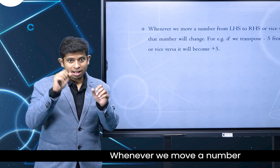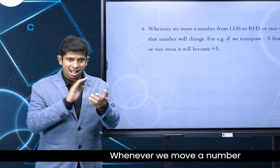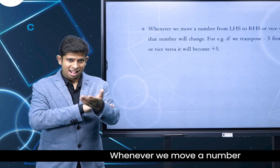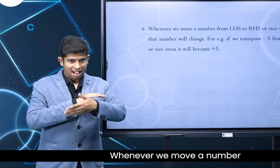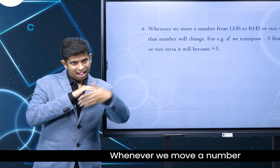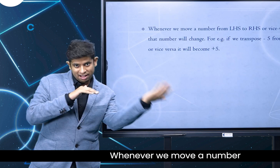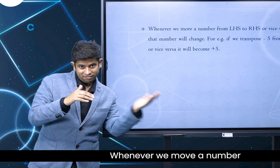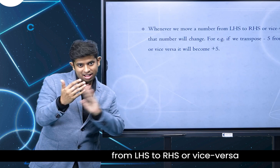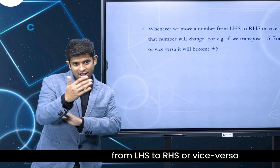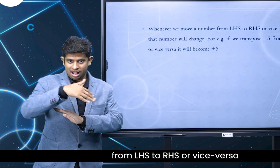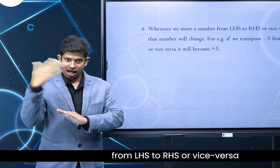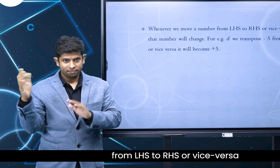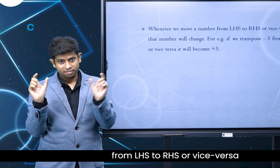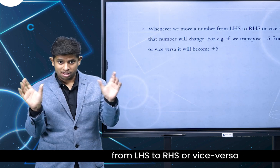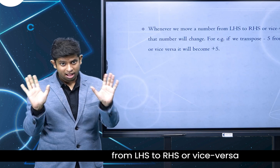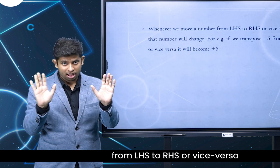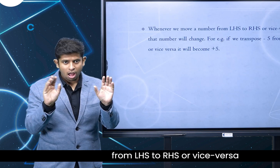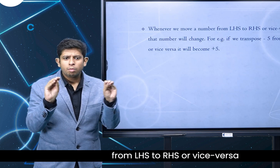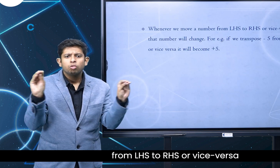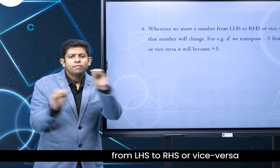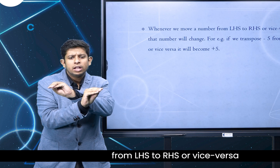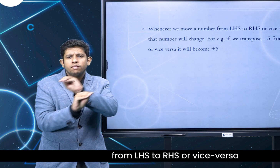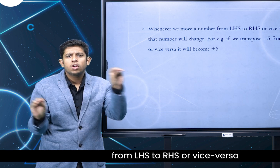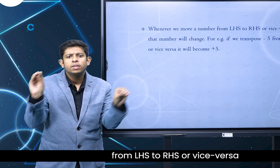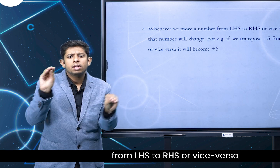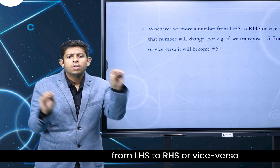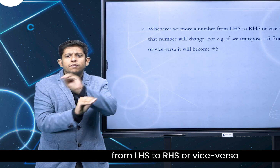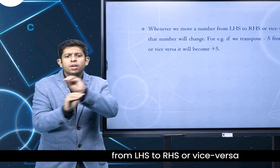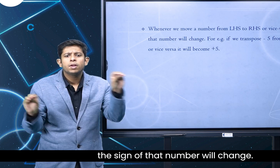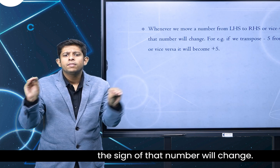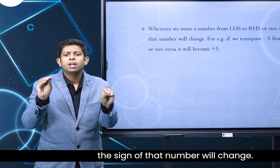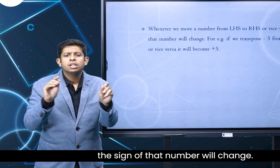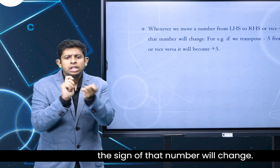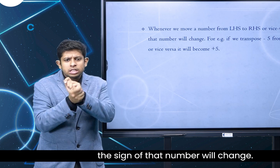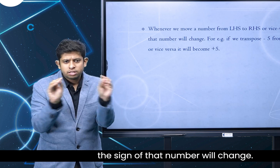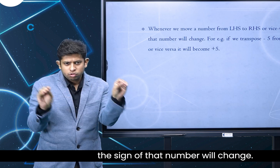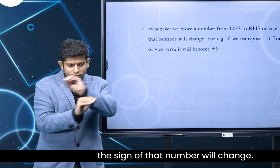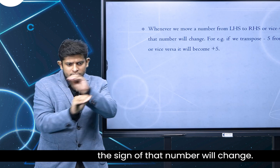Whenever we move a number from LHS to RHS or vice versa, the sign of that number will change.